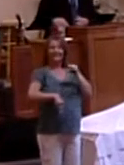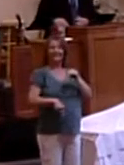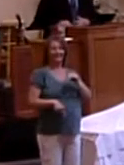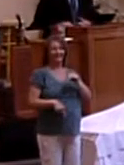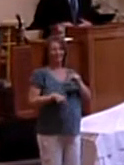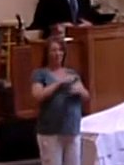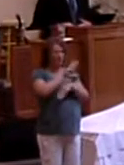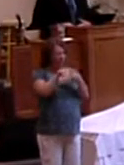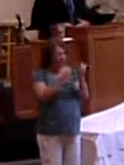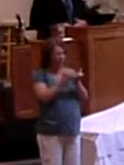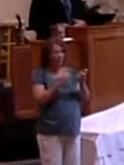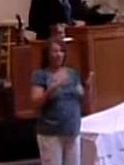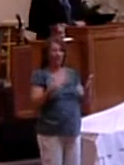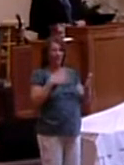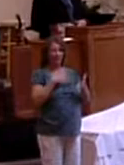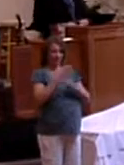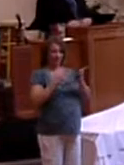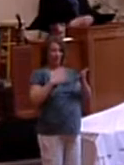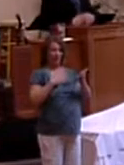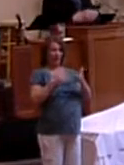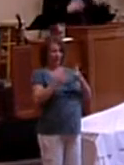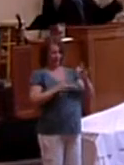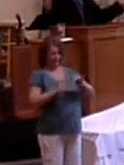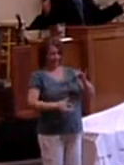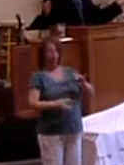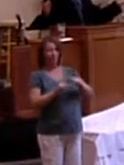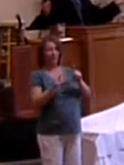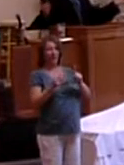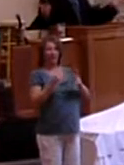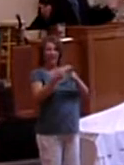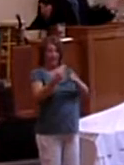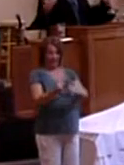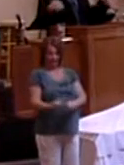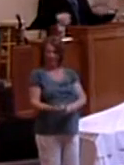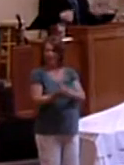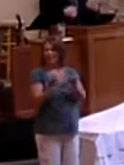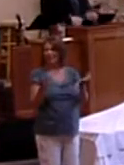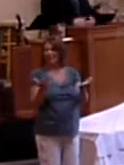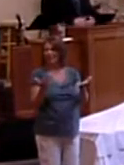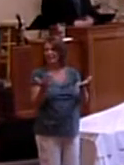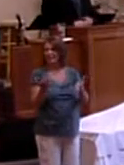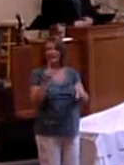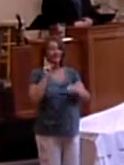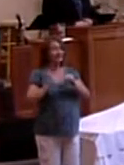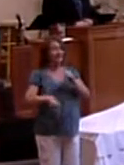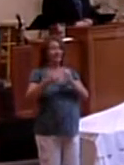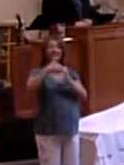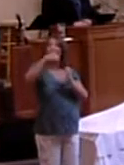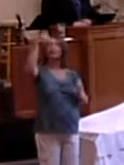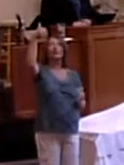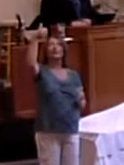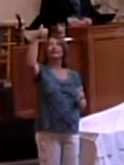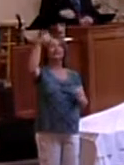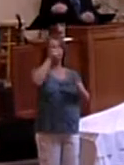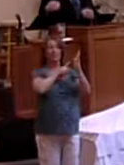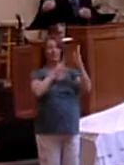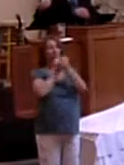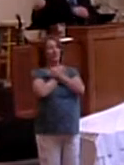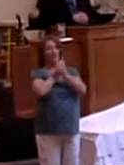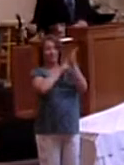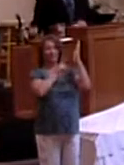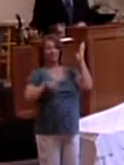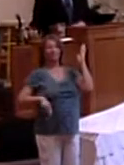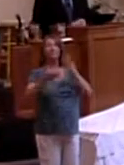things, even some of those that I skipped, it pretty well named anything that we could come up with, cannot separate us from the love of God. So why is it that